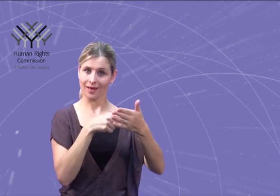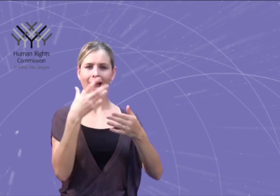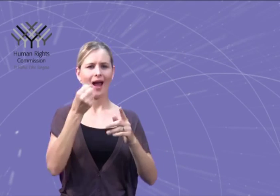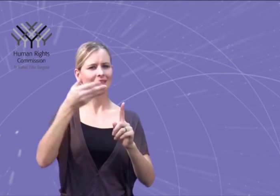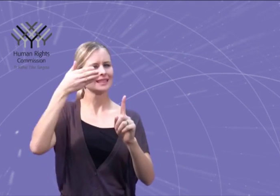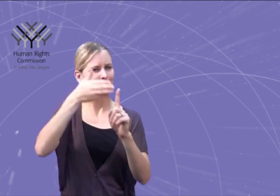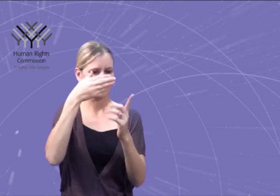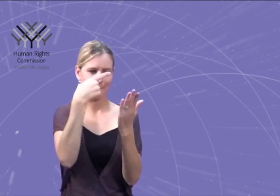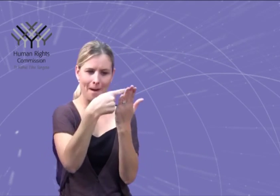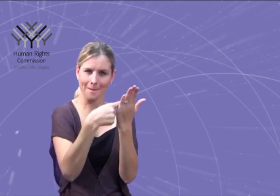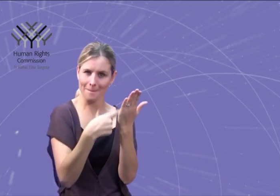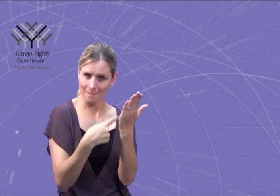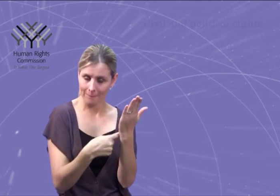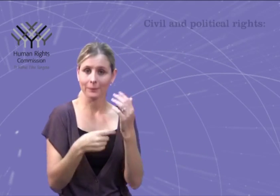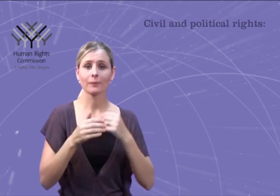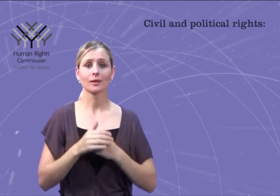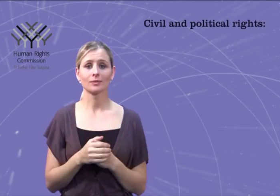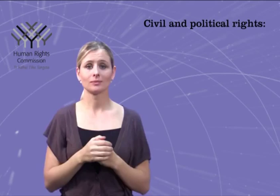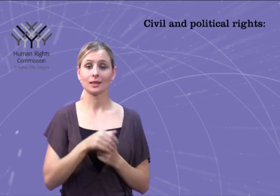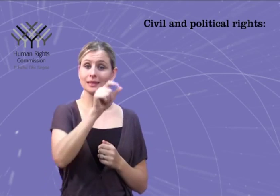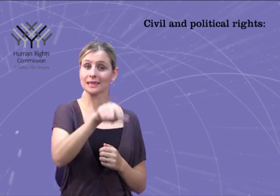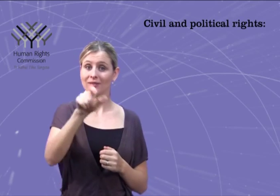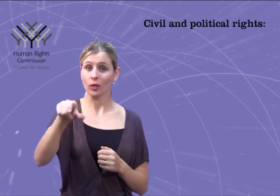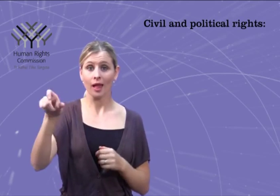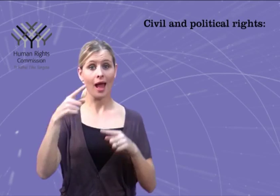The convention specifically recognises